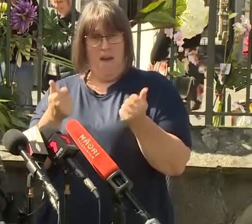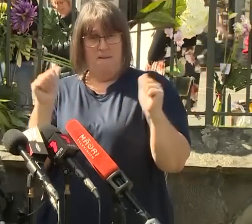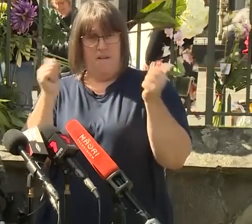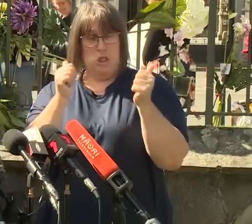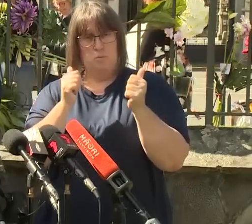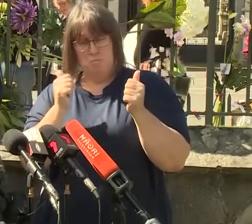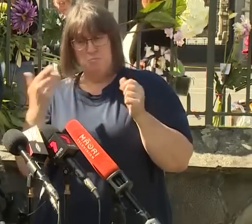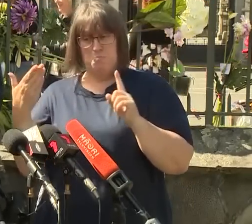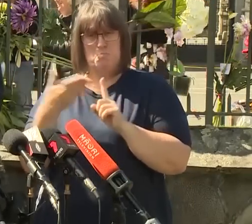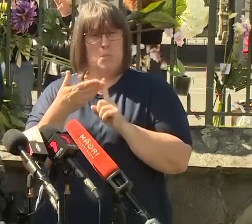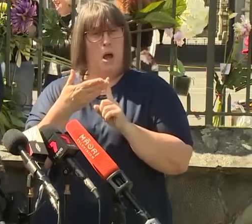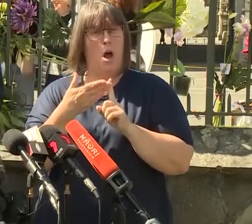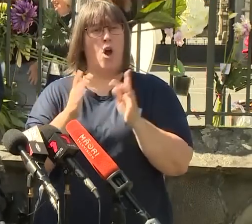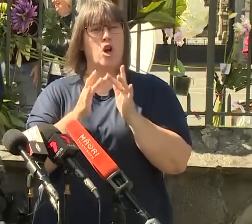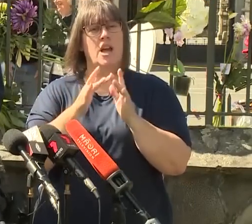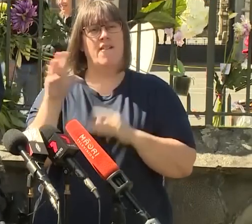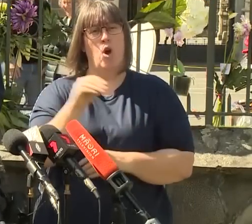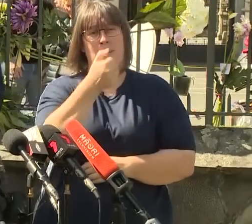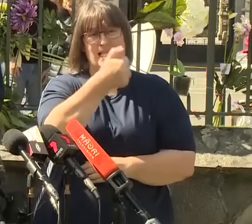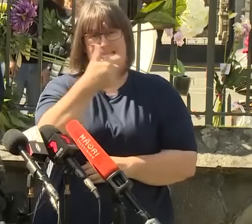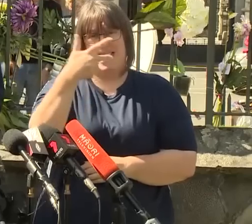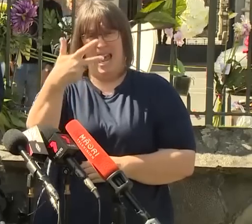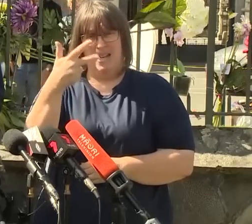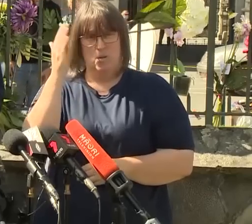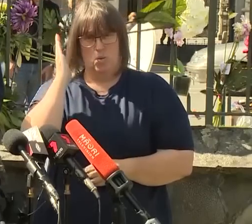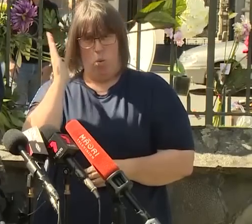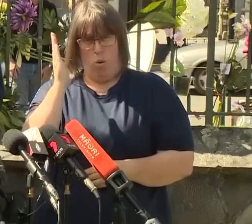seeking support from 68 schools